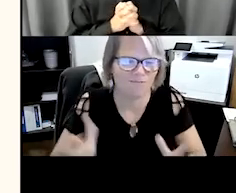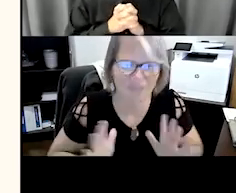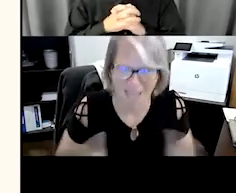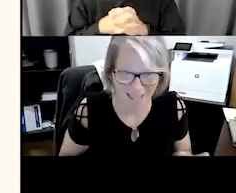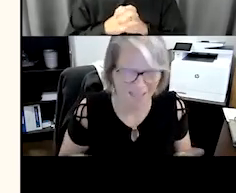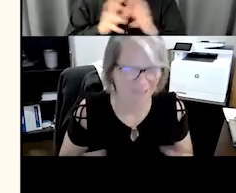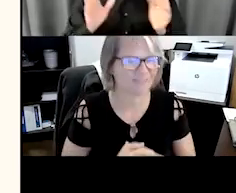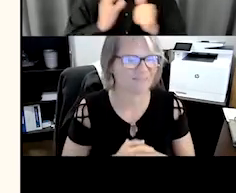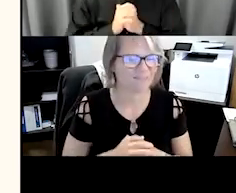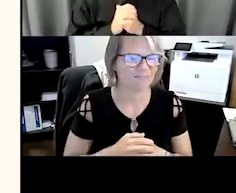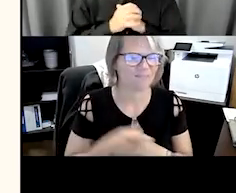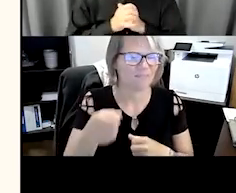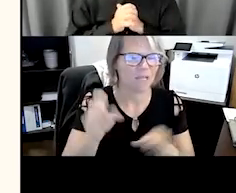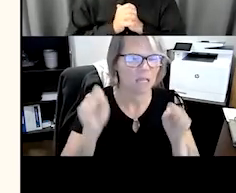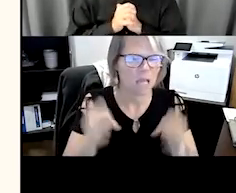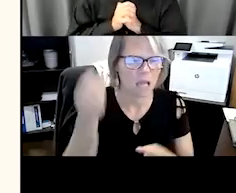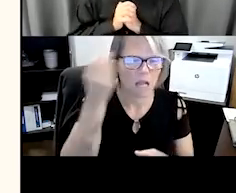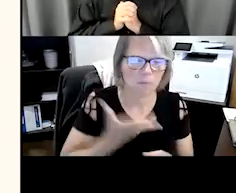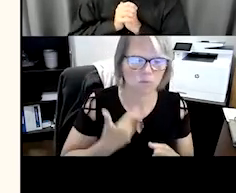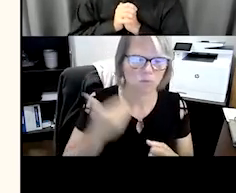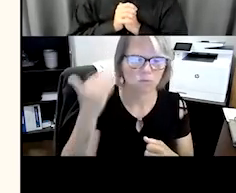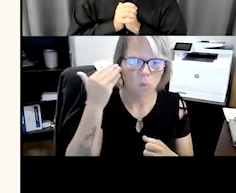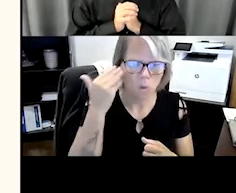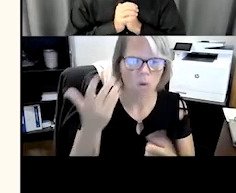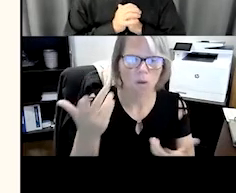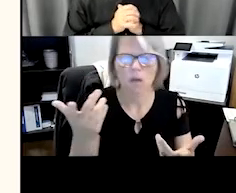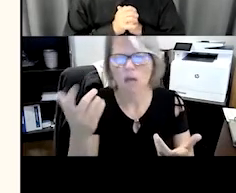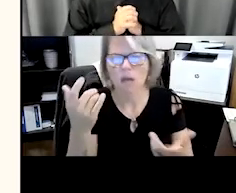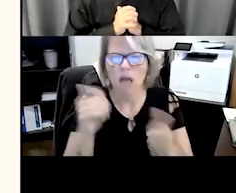to anybody else. It'll be fine. I promise.